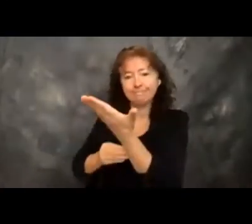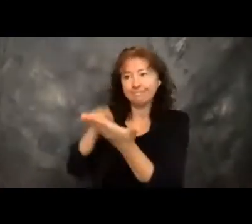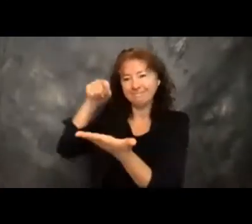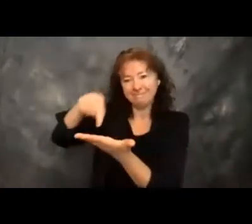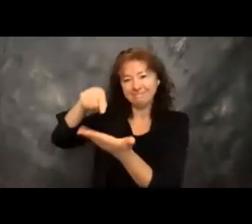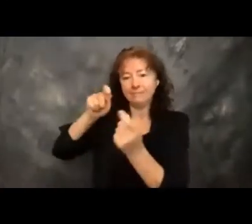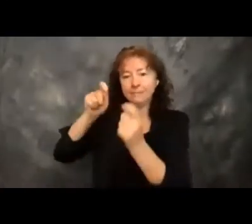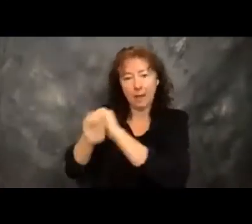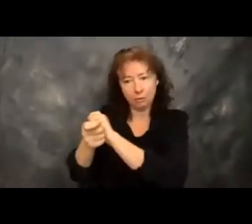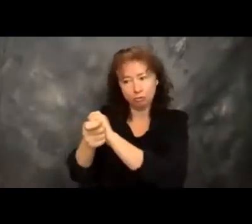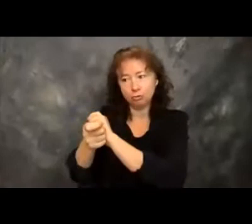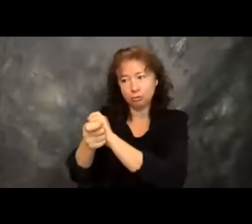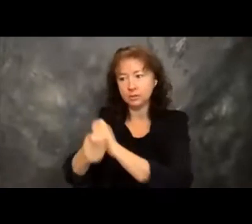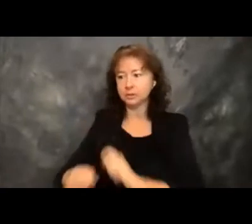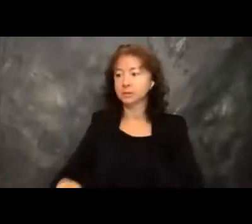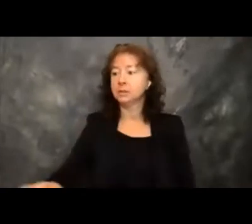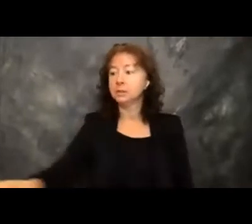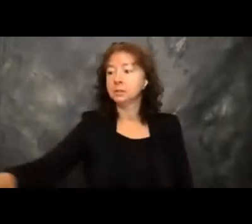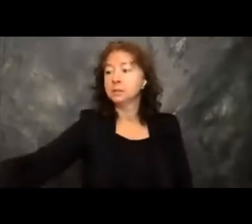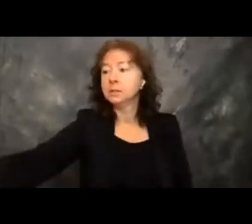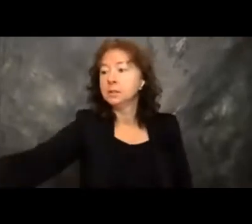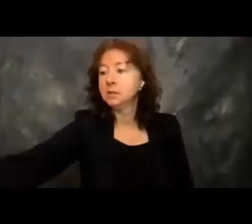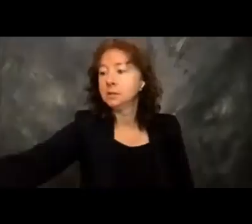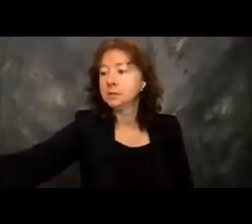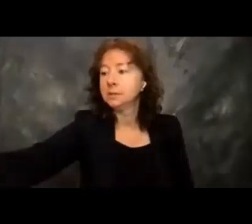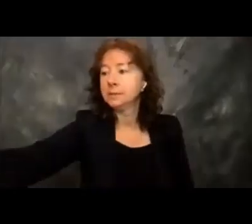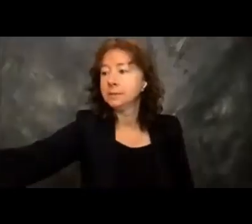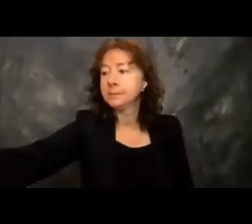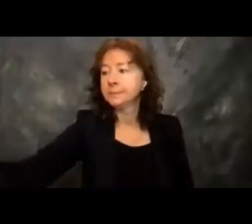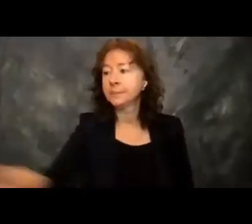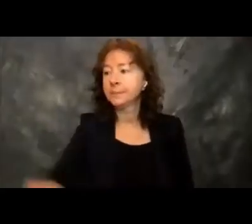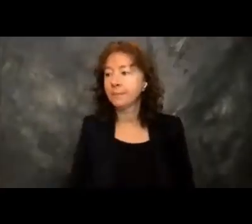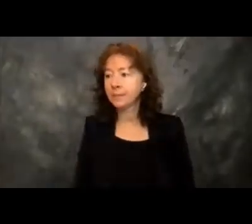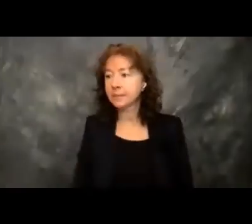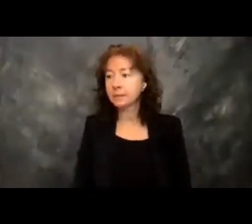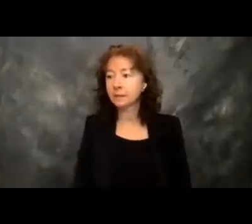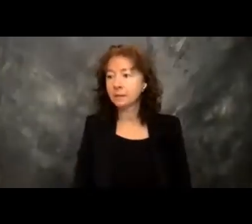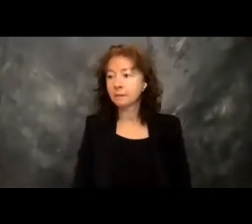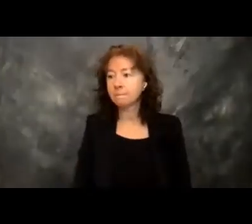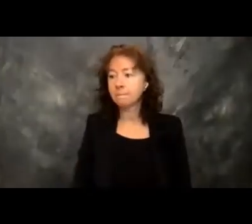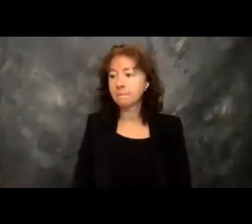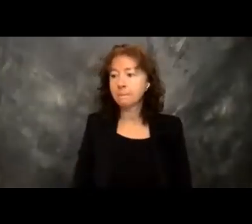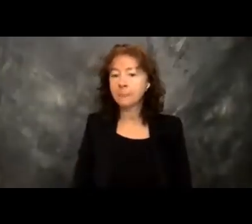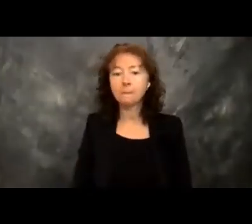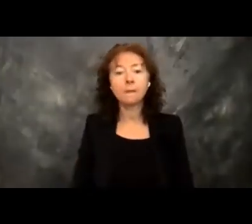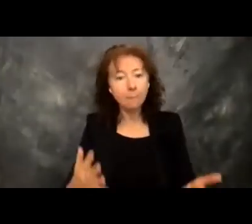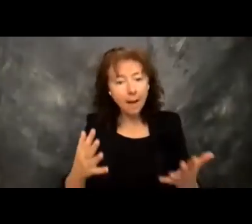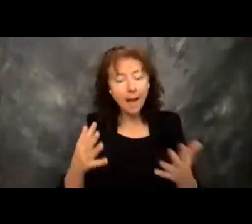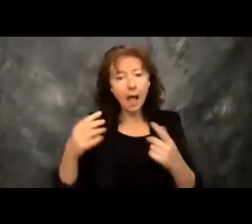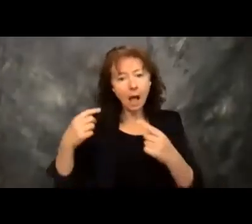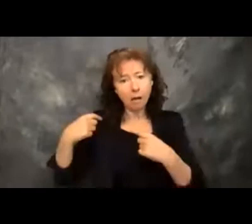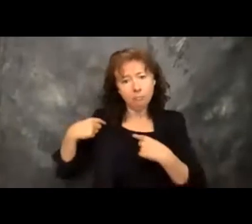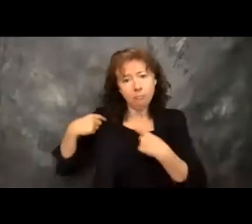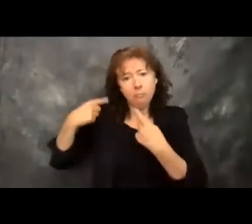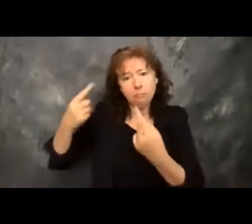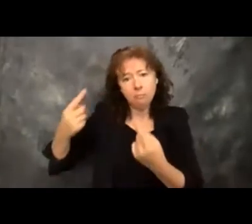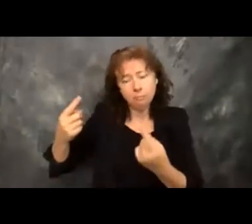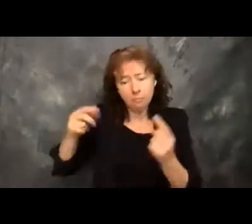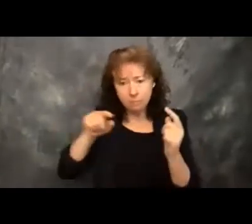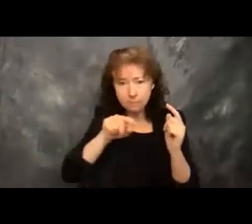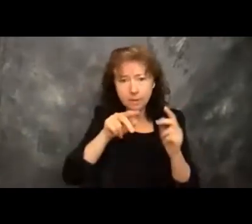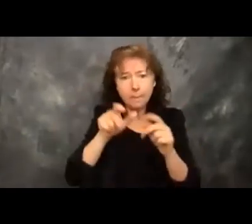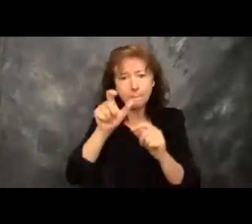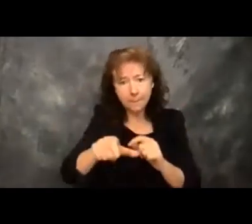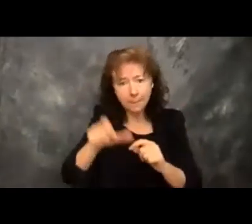past years, we have had the experience how people with disabilities, however, there